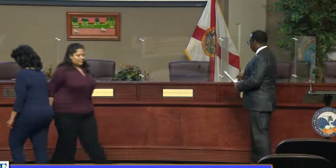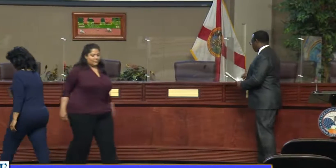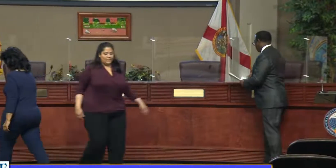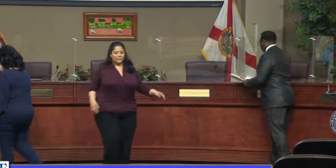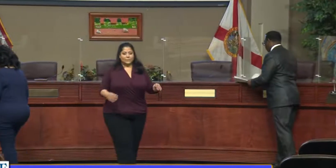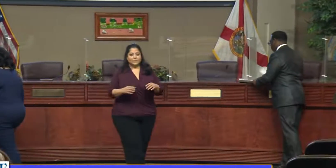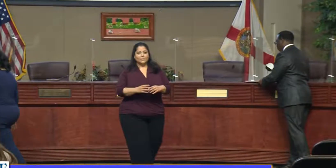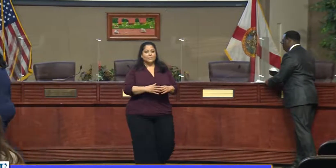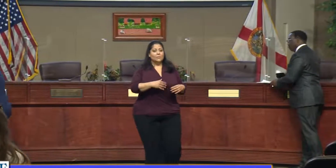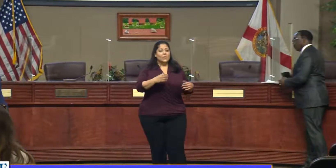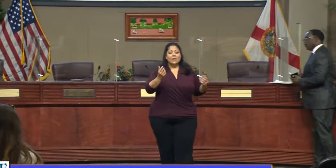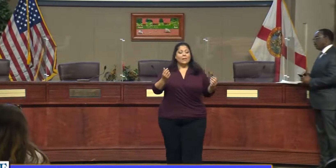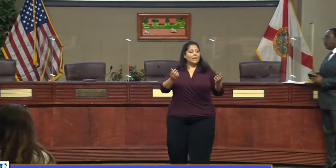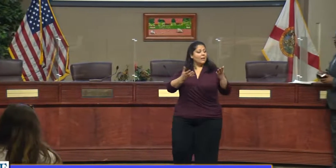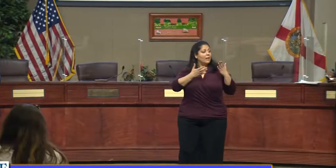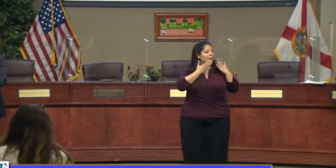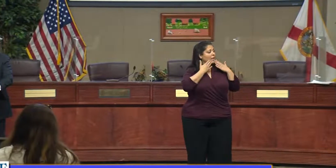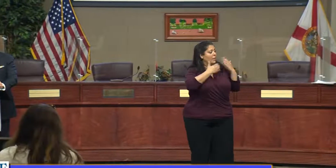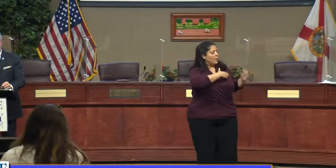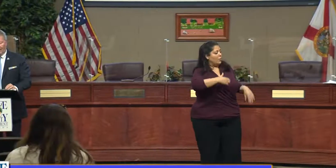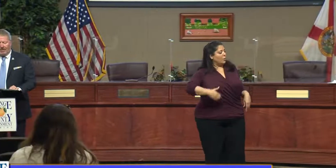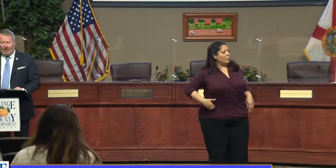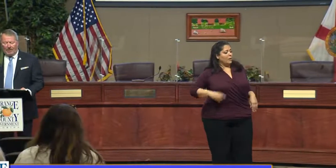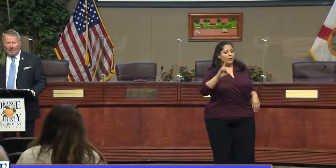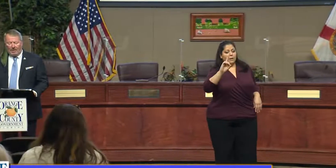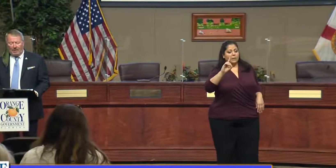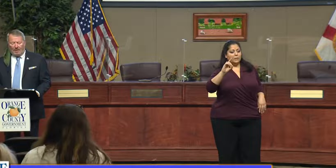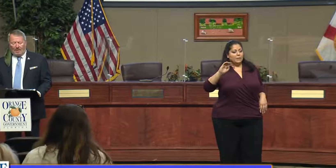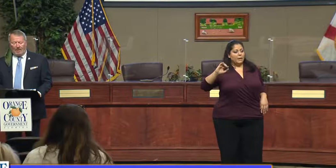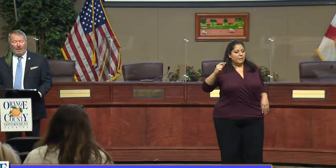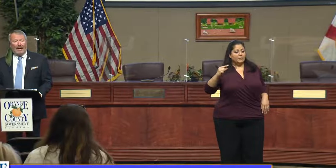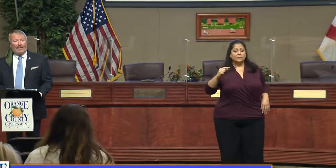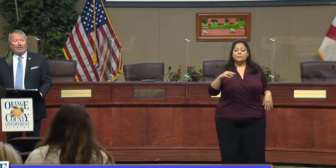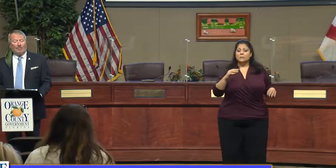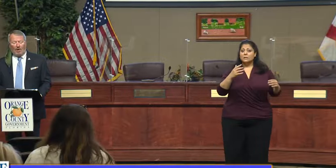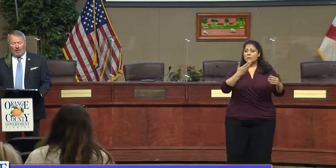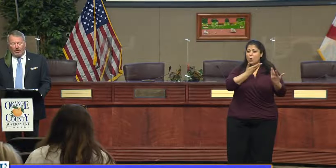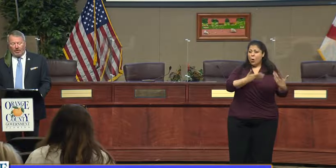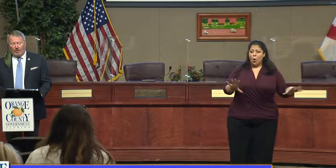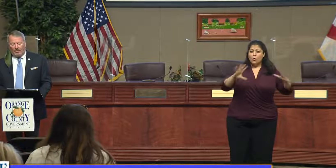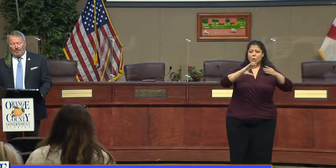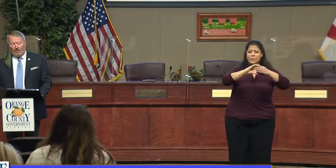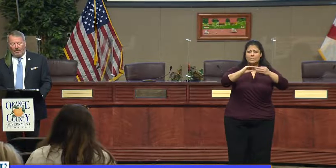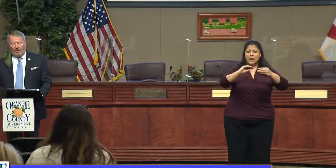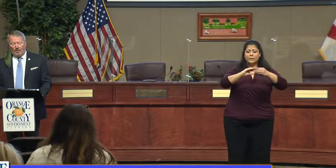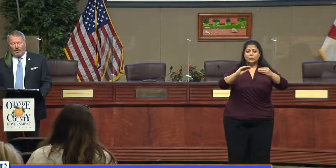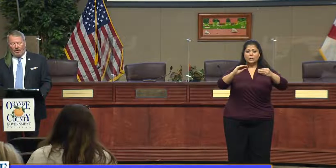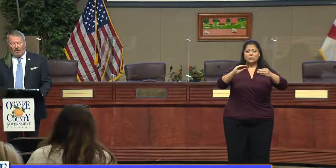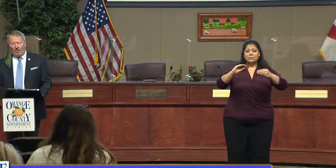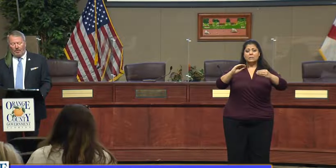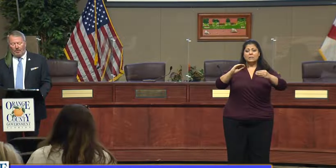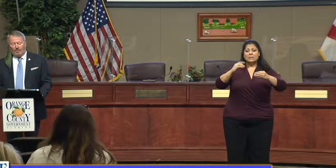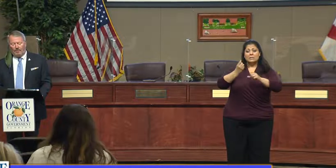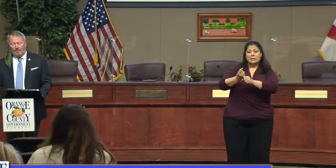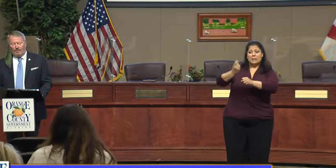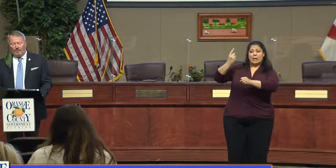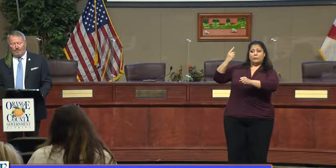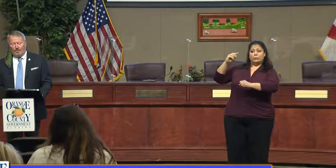Thank you, Mayor Demings. As Mayor Demings mentioned, last March, fully a year ago,